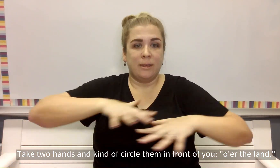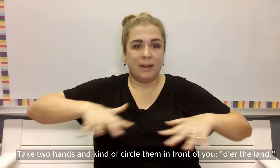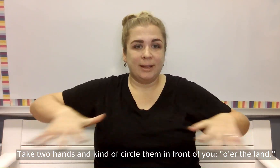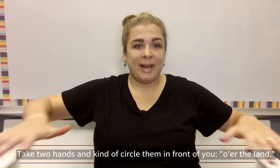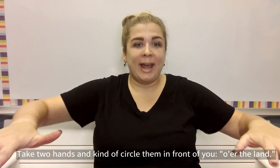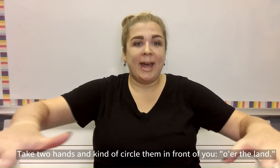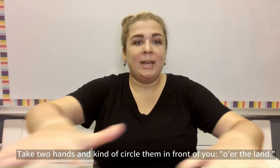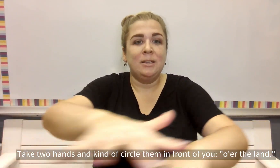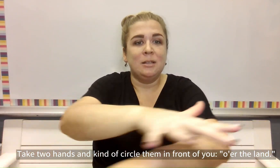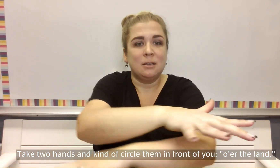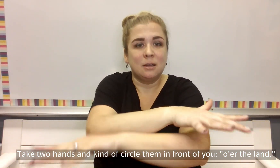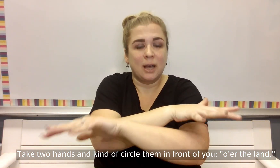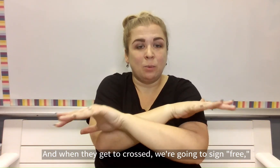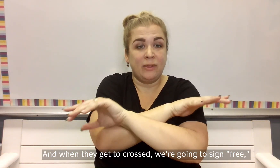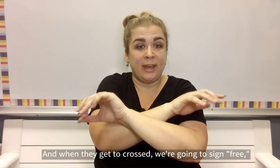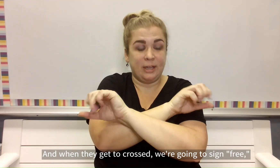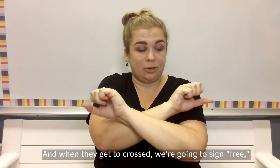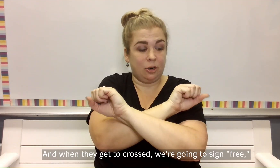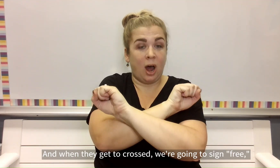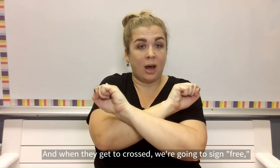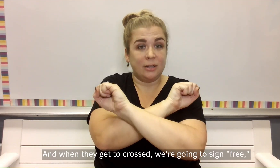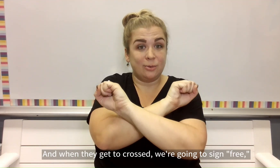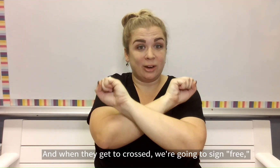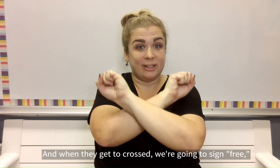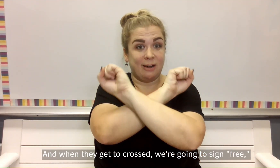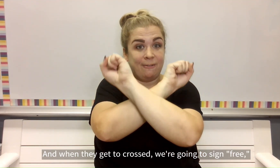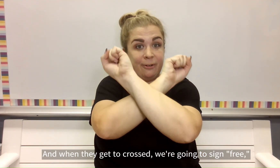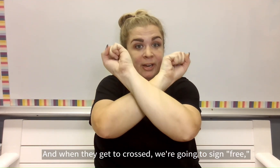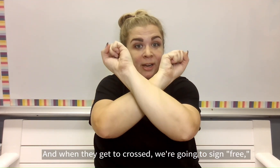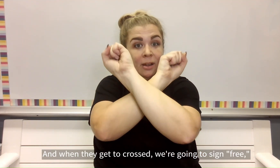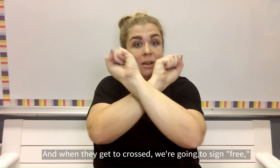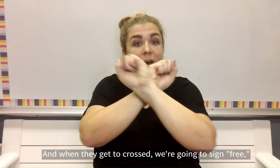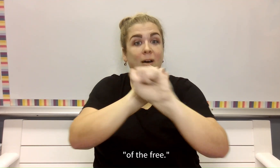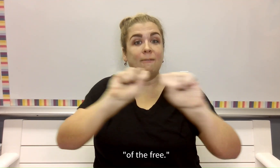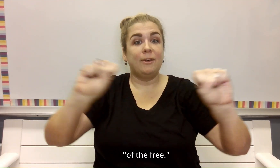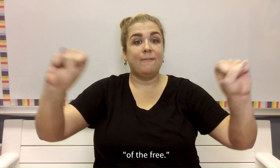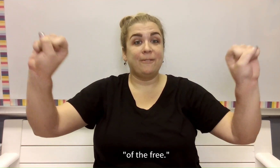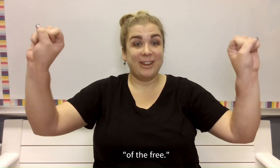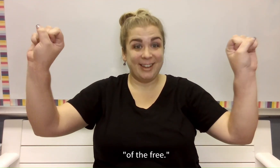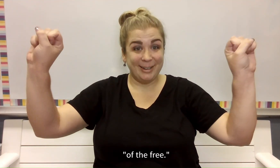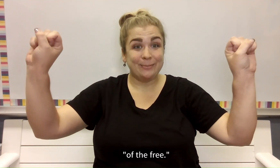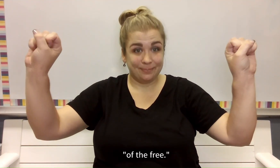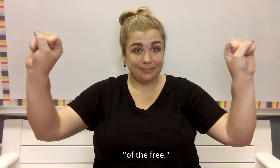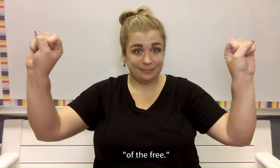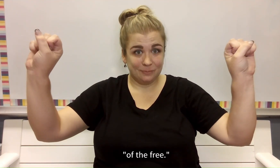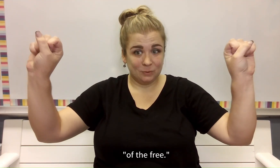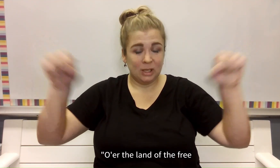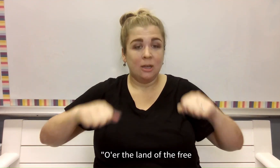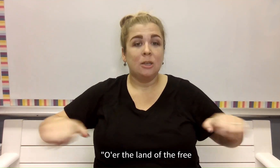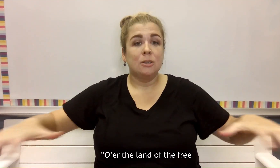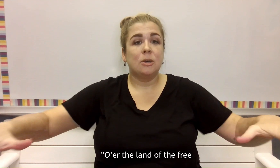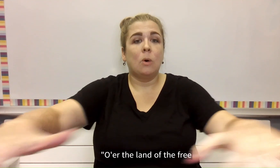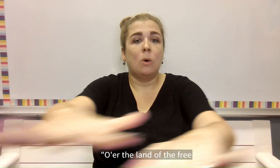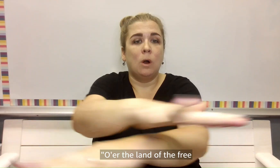the land, and when they get to crossed, we're going to sign free, of the free. So, or